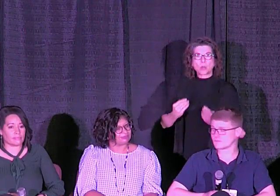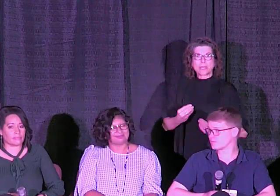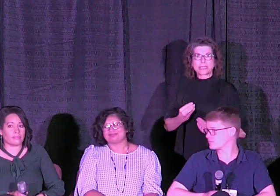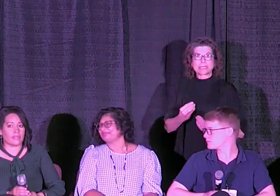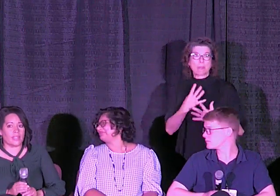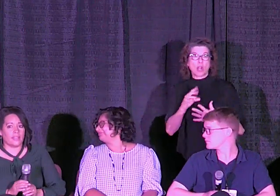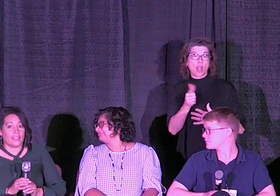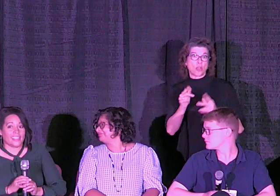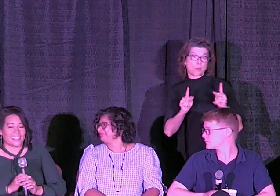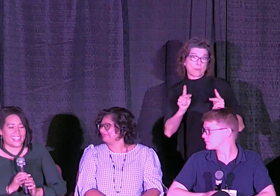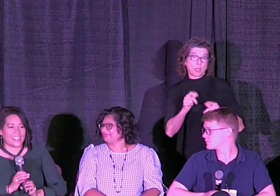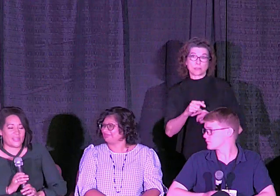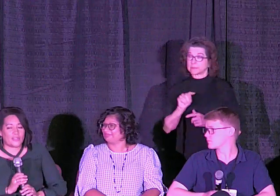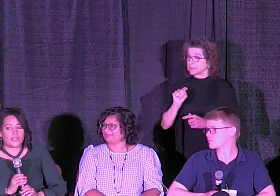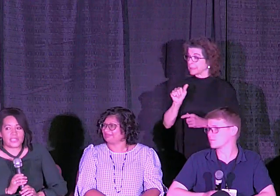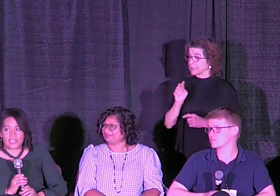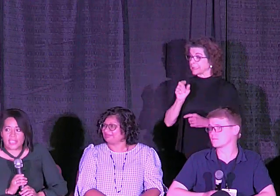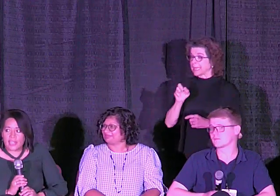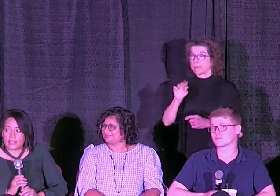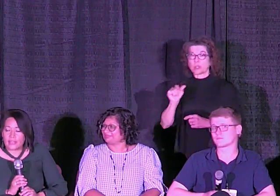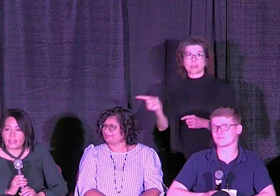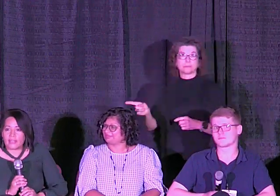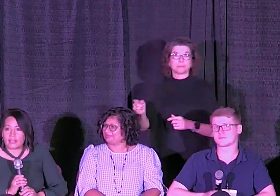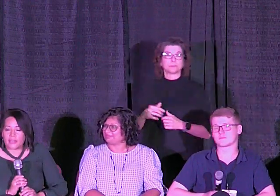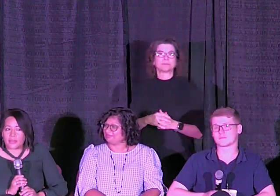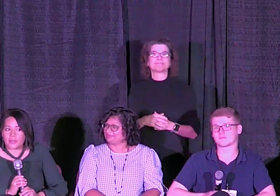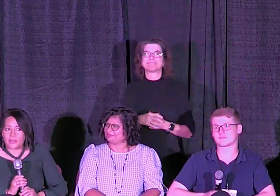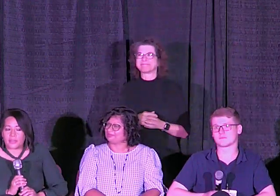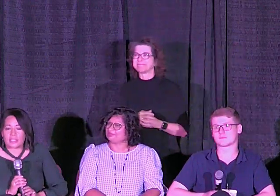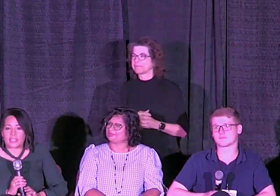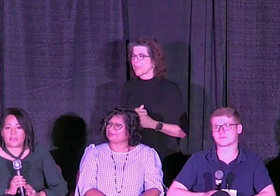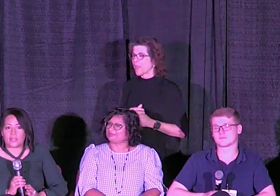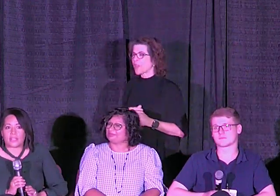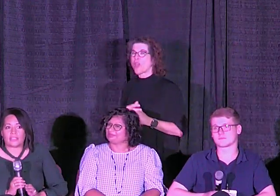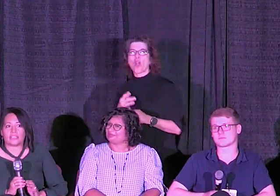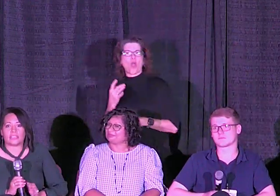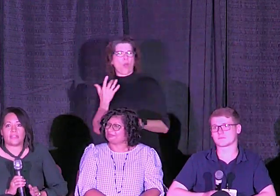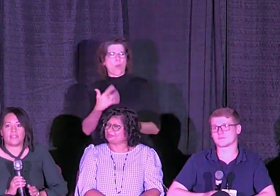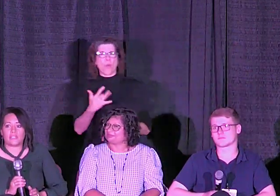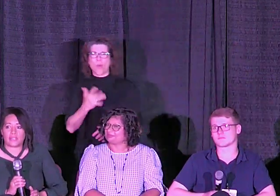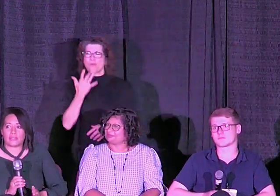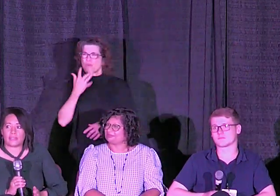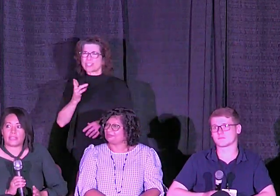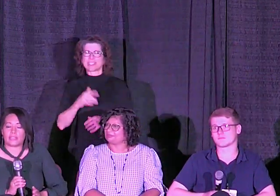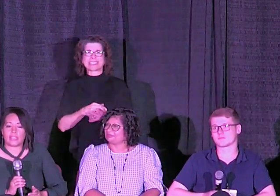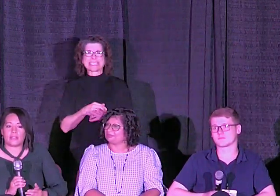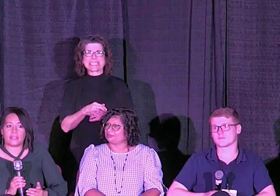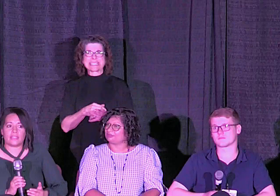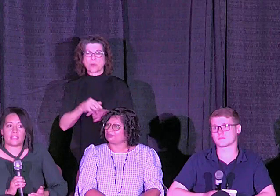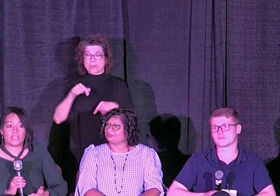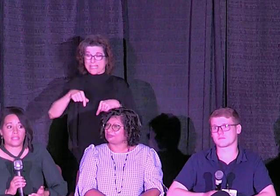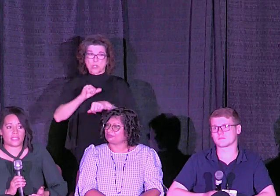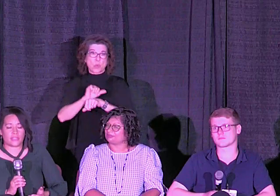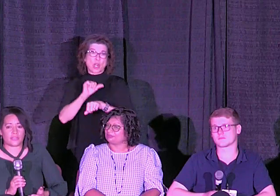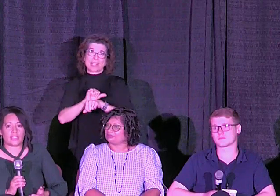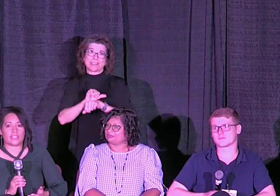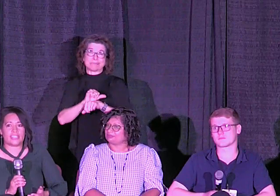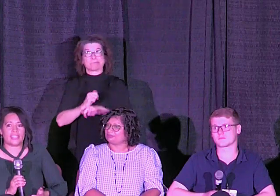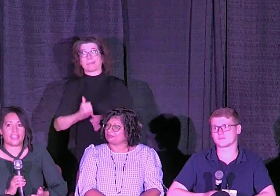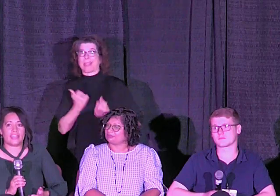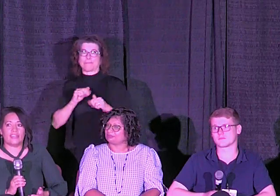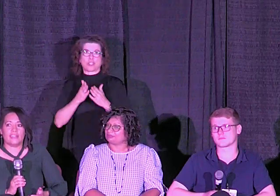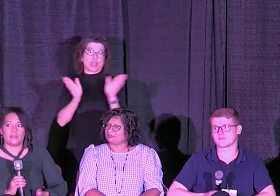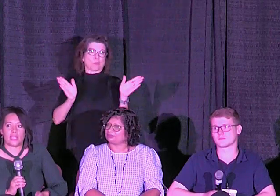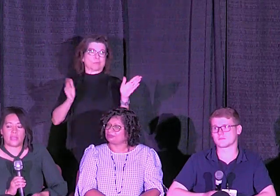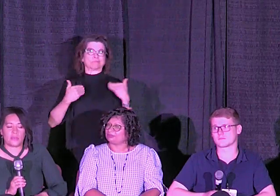Tamara. Yeah, well, fortunately, through this work and just life in general, there's always challenges, of course,